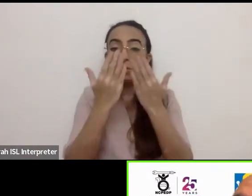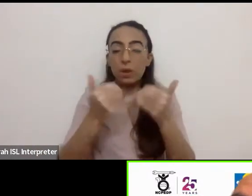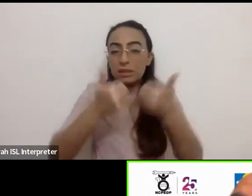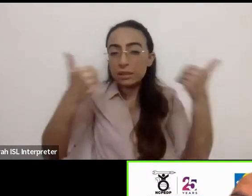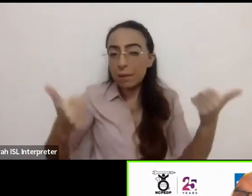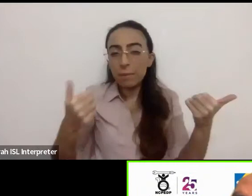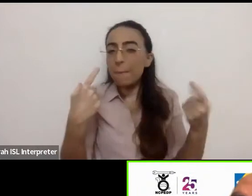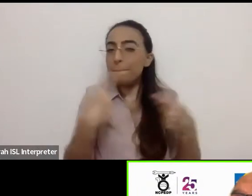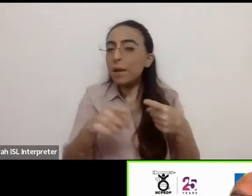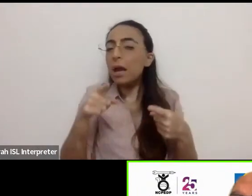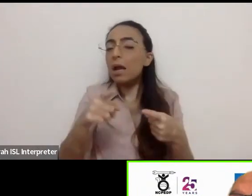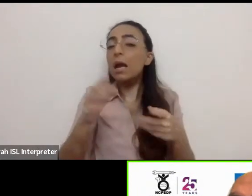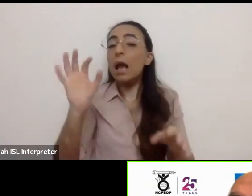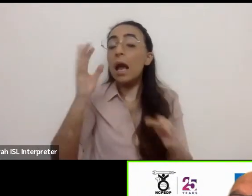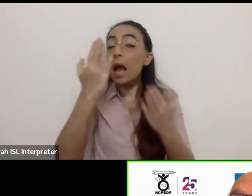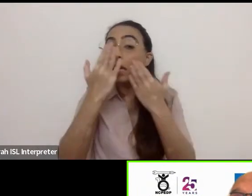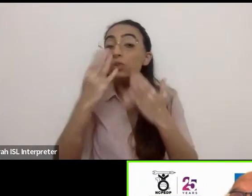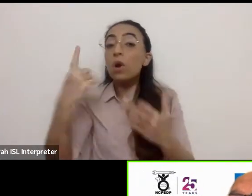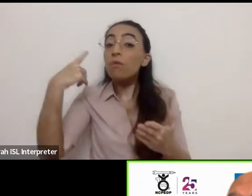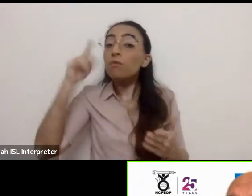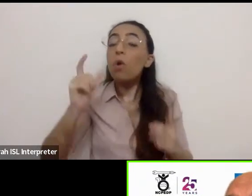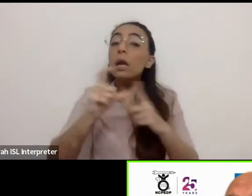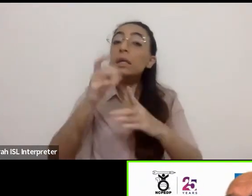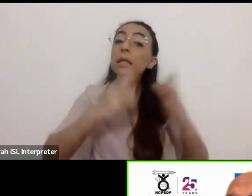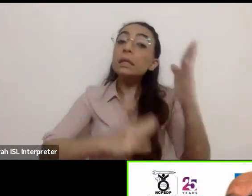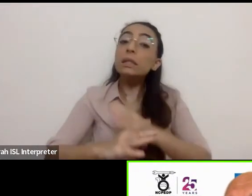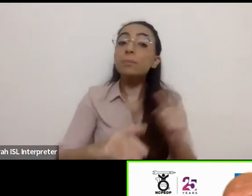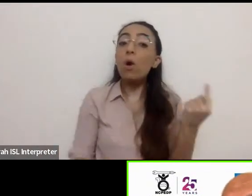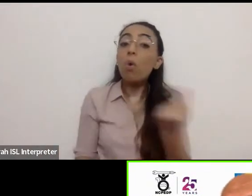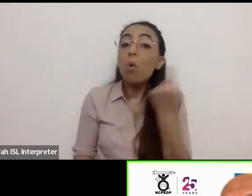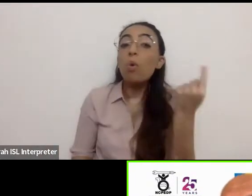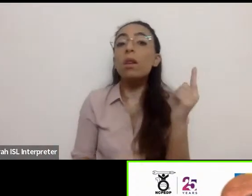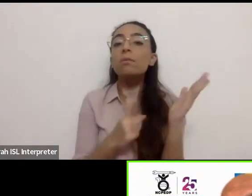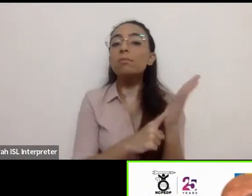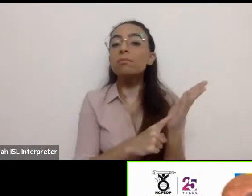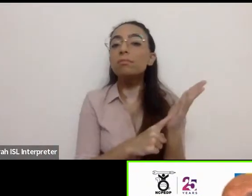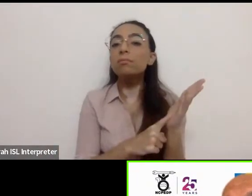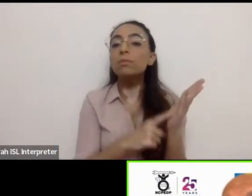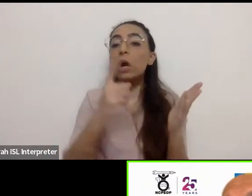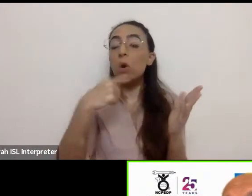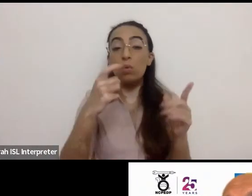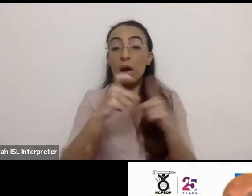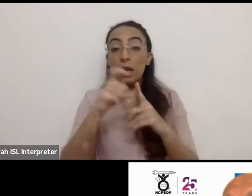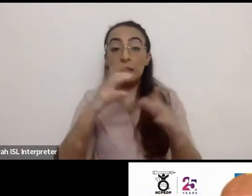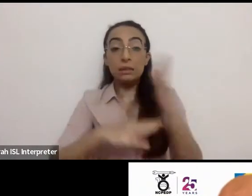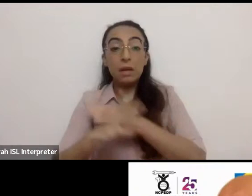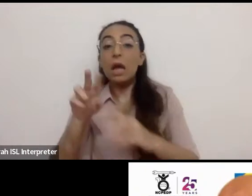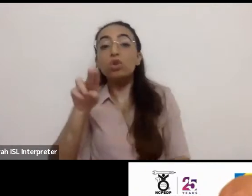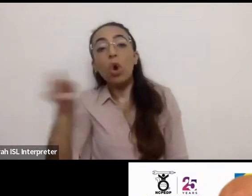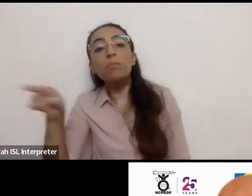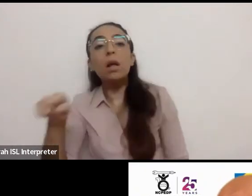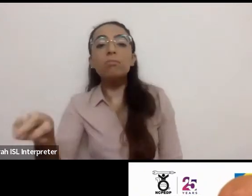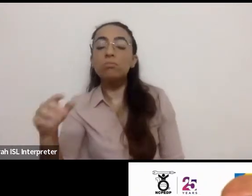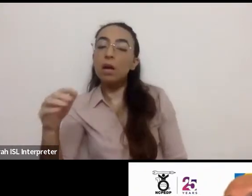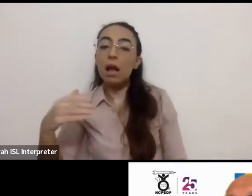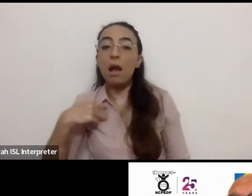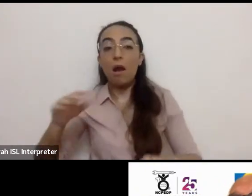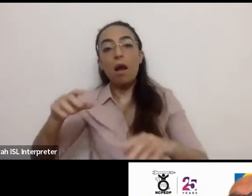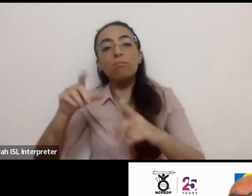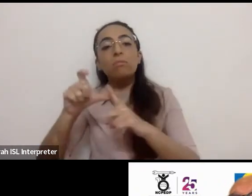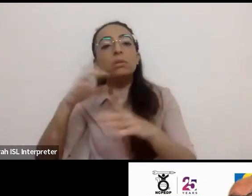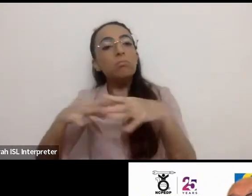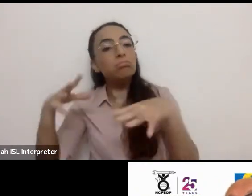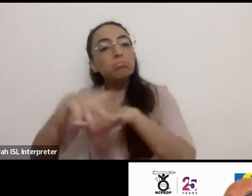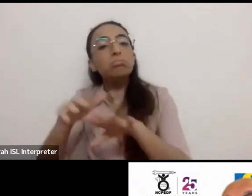it be for education specifically for the disabled, which is more difficult than the normal? Yeah. So a couple of things, Som, on this. One is, I